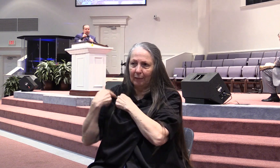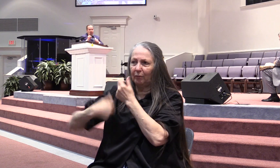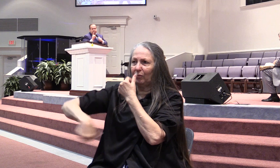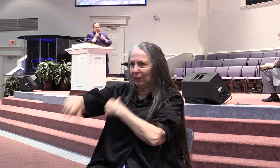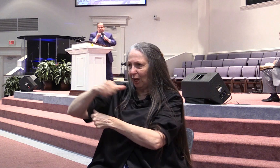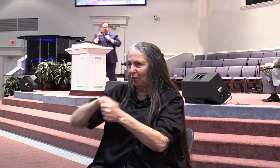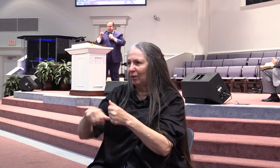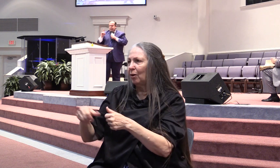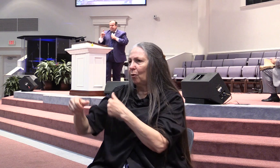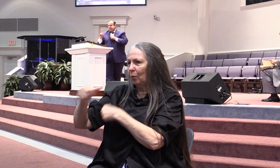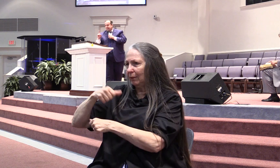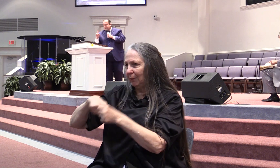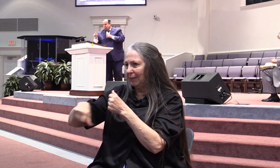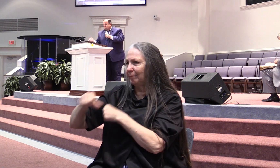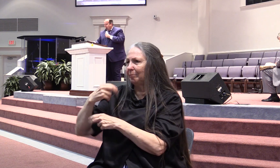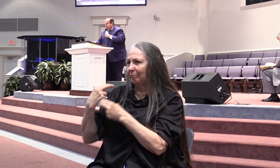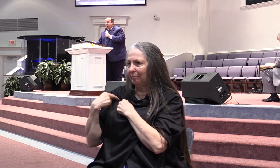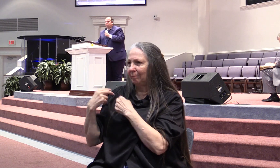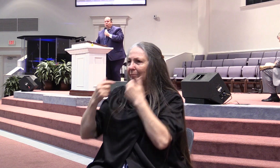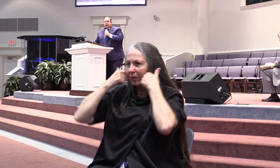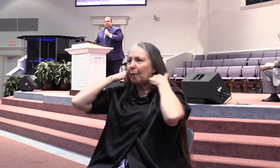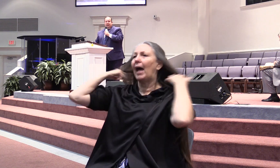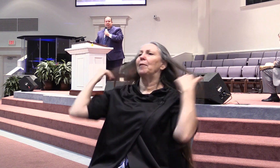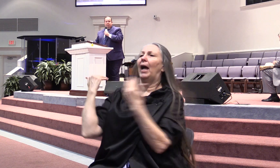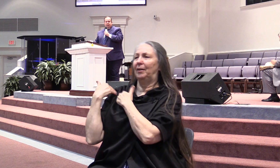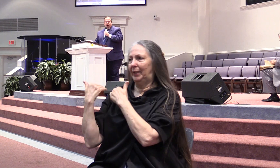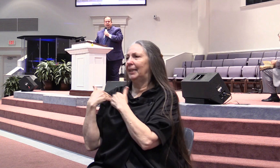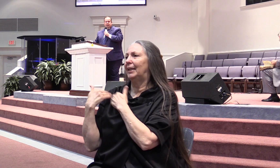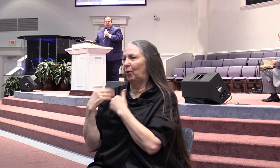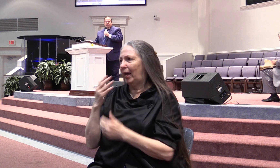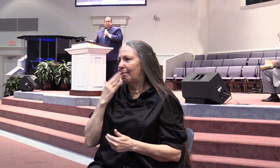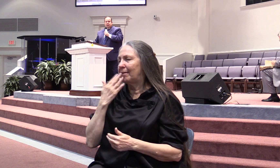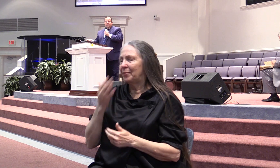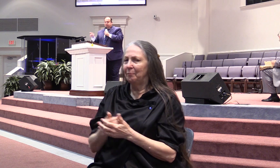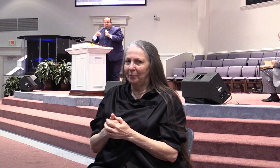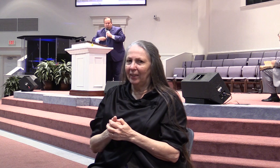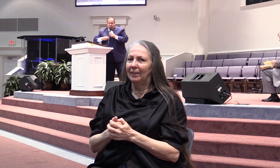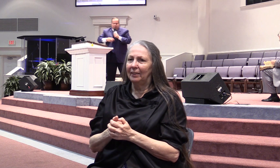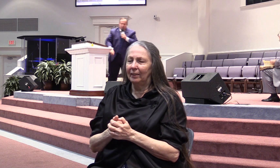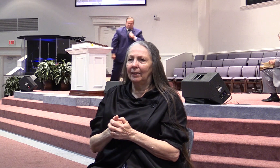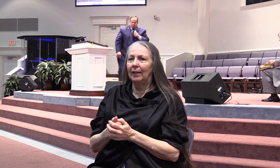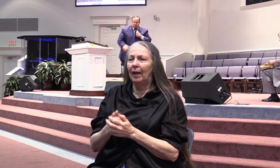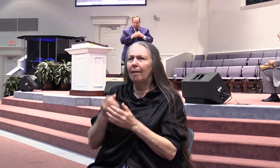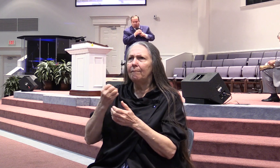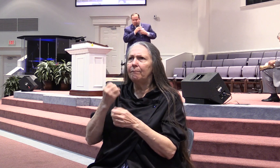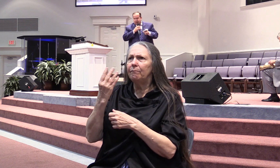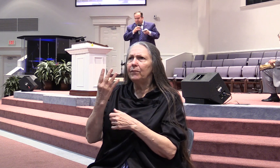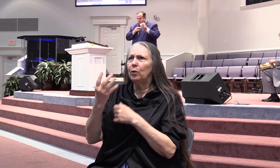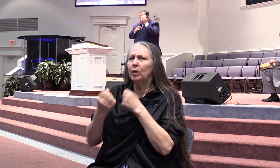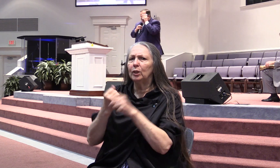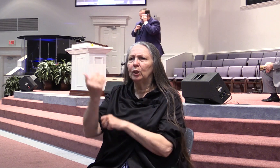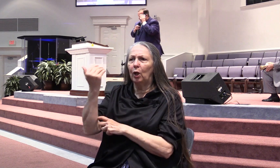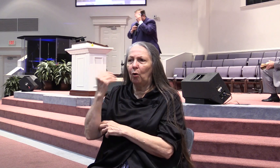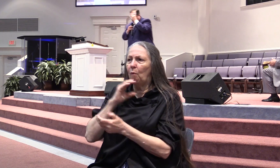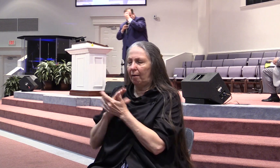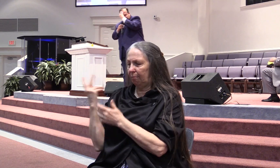Okay, all right. You help bear the weight of getting everybody there. Some years ago, let me do this. Some years ago, my